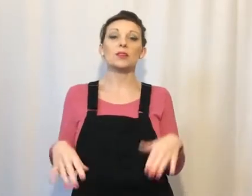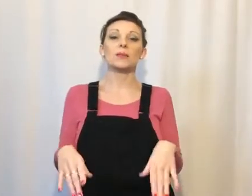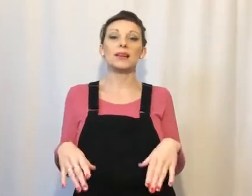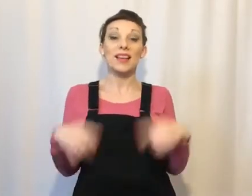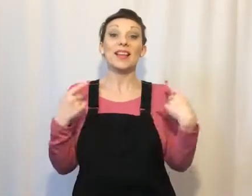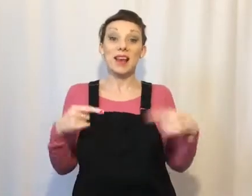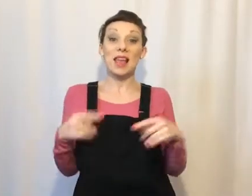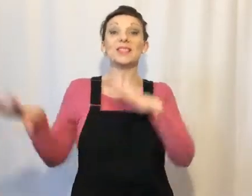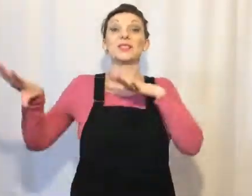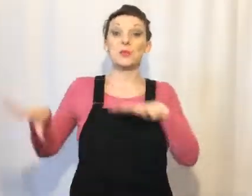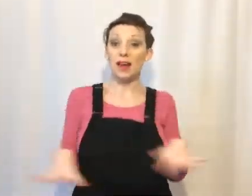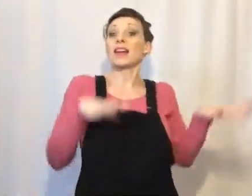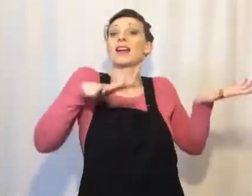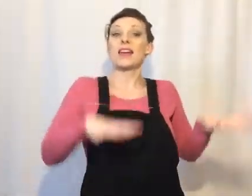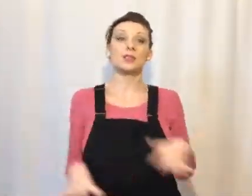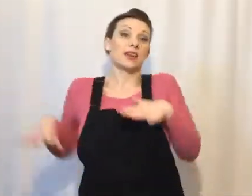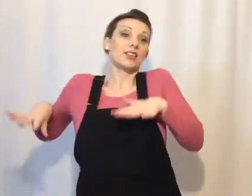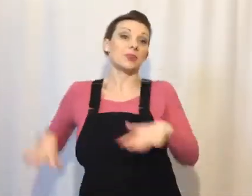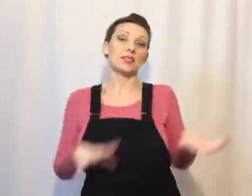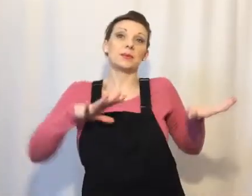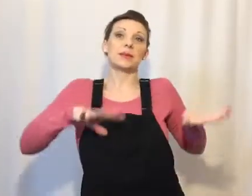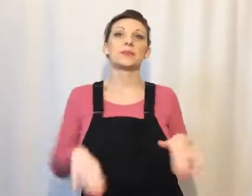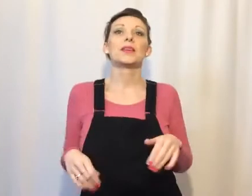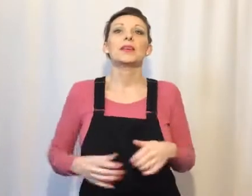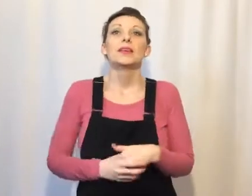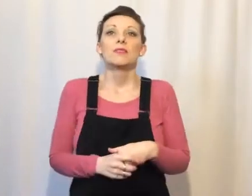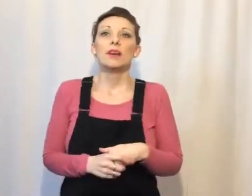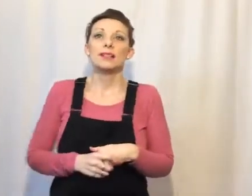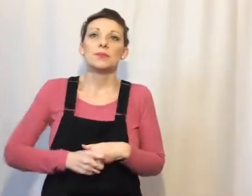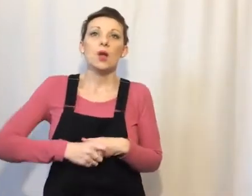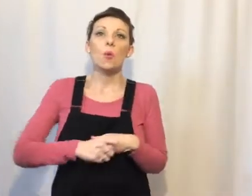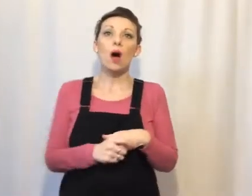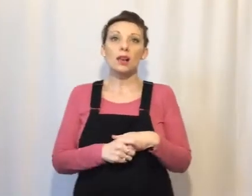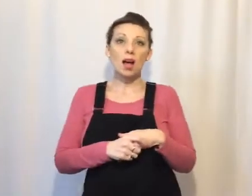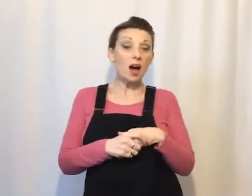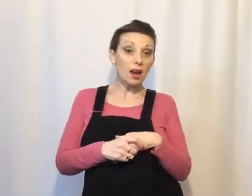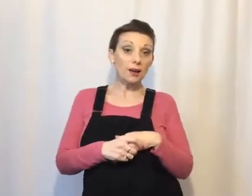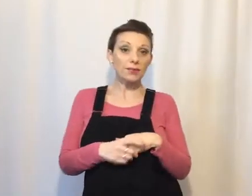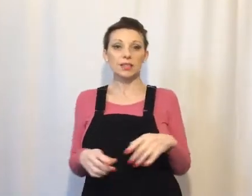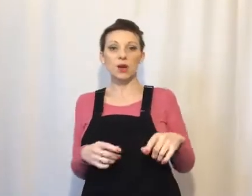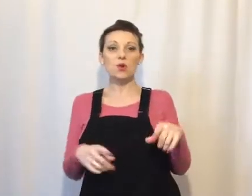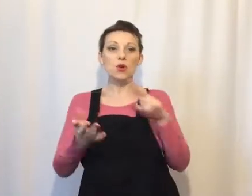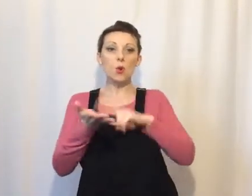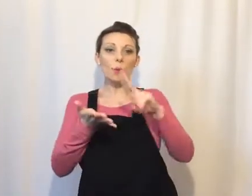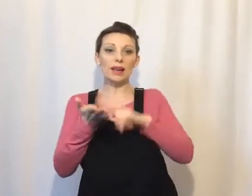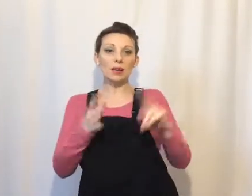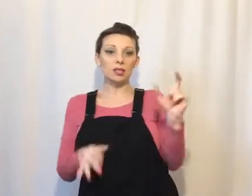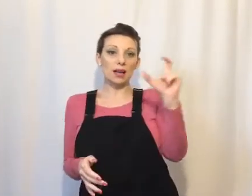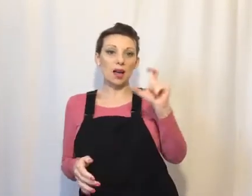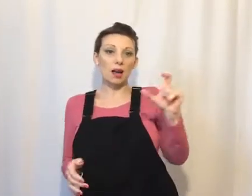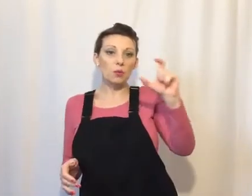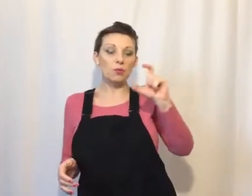be, let's sway, and get into it, get your shoulders into it. Right, while colour, so normally you would sign colour with one